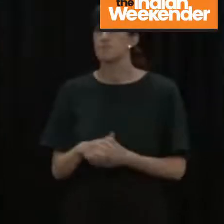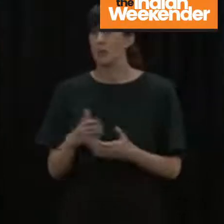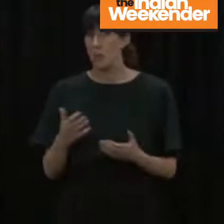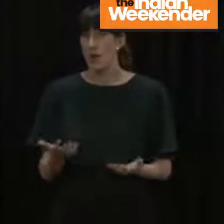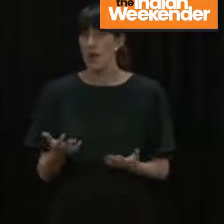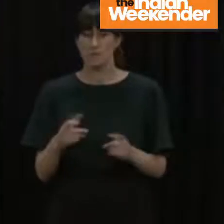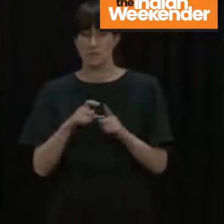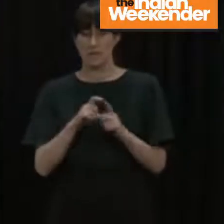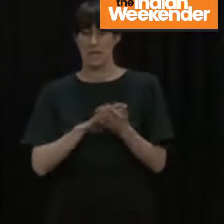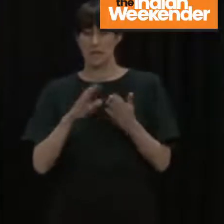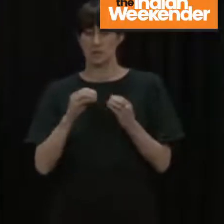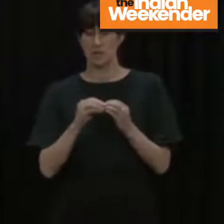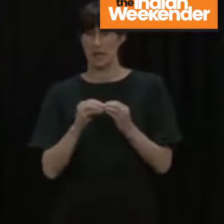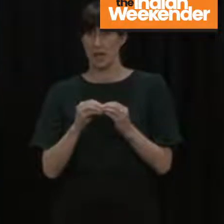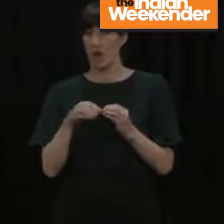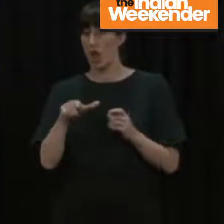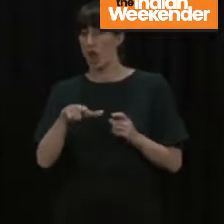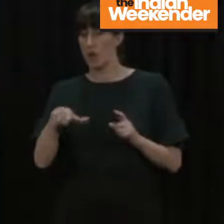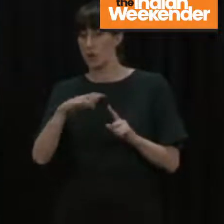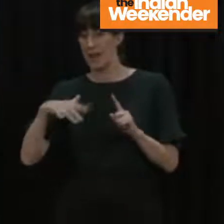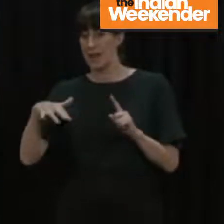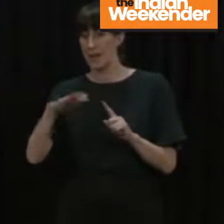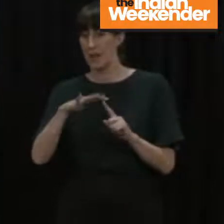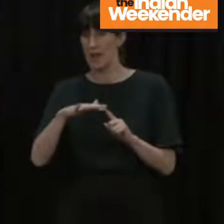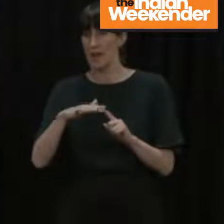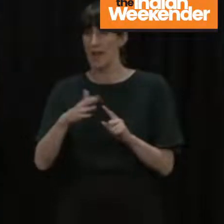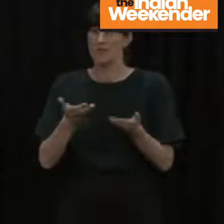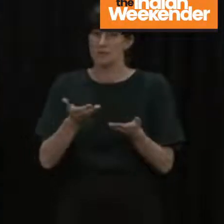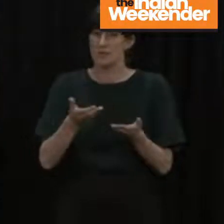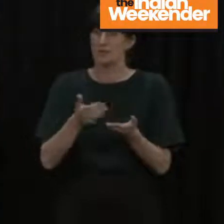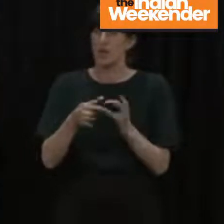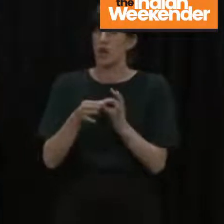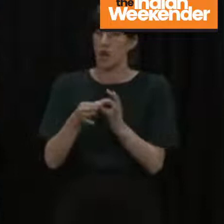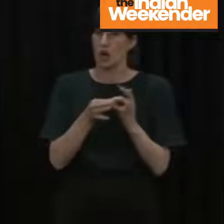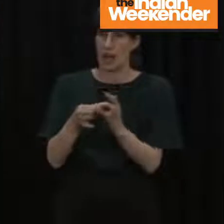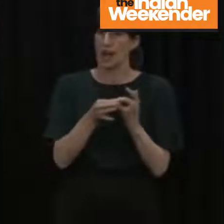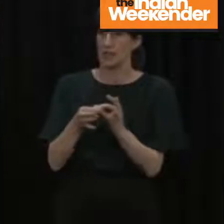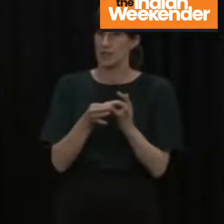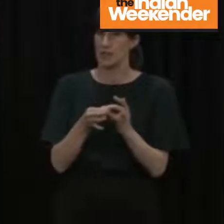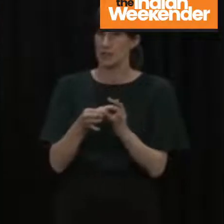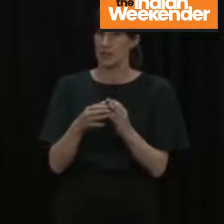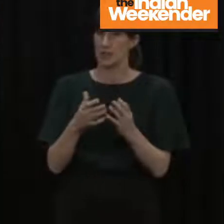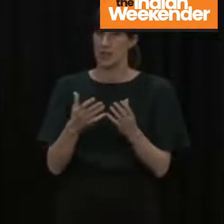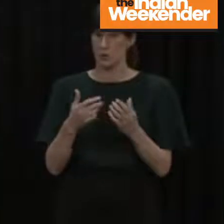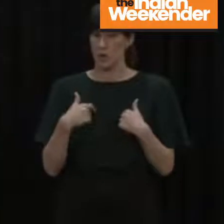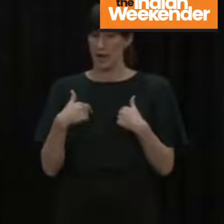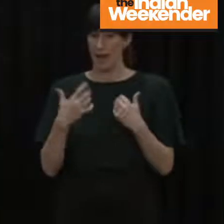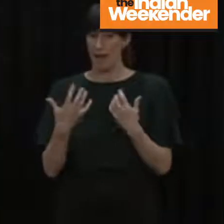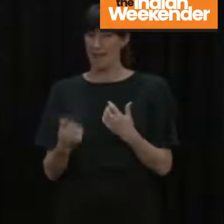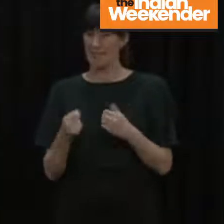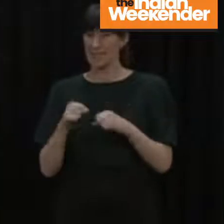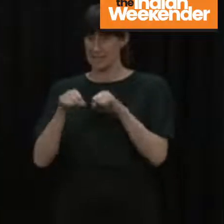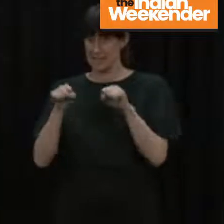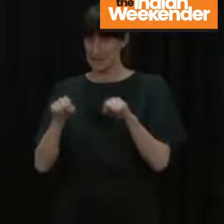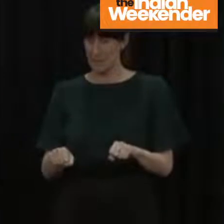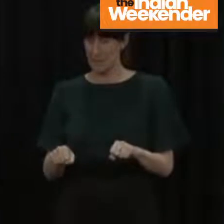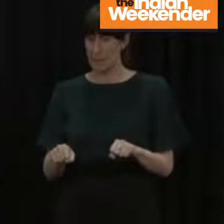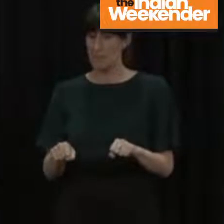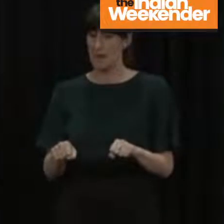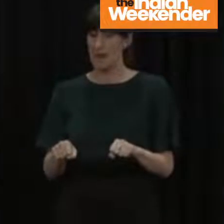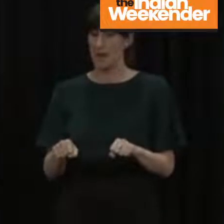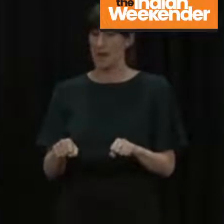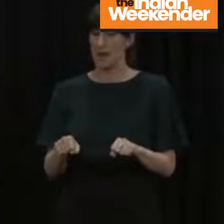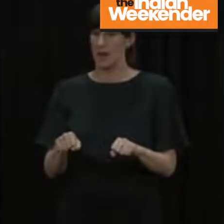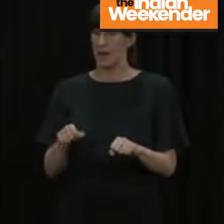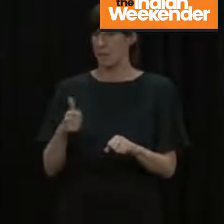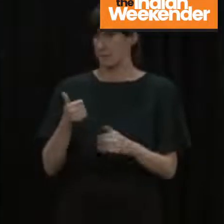the DHB and the local iwi. That is very, very important. We do have a framework that means that we have the ability, based on public